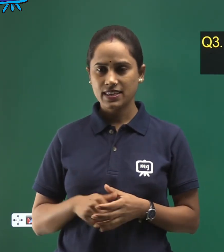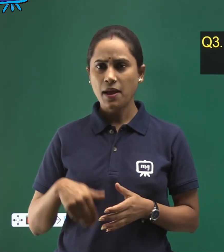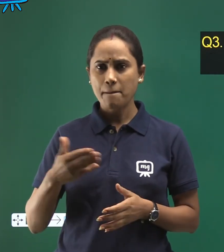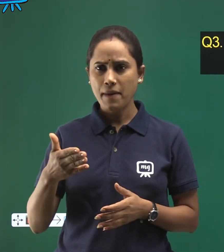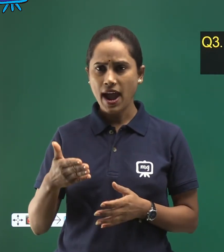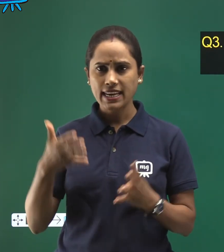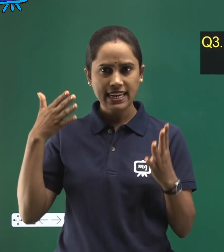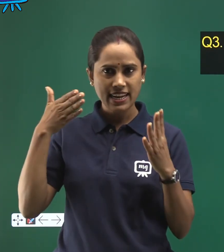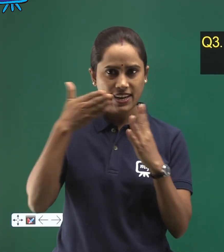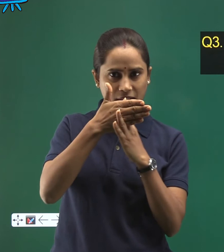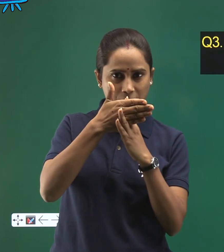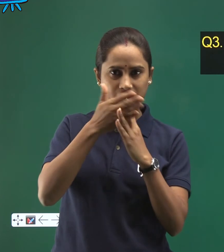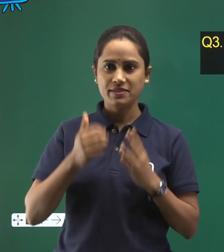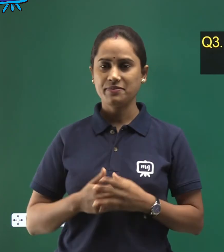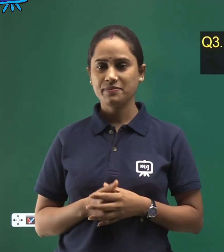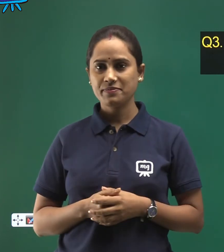might interrupt